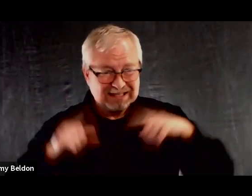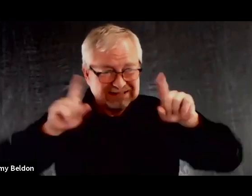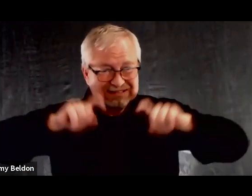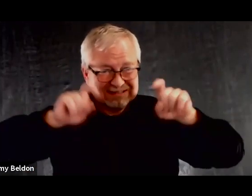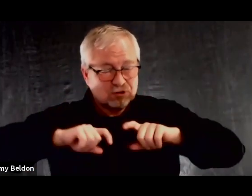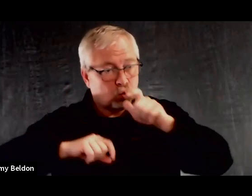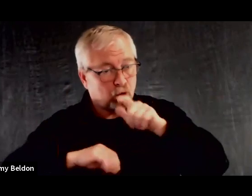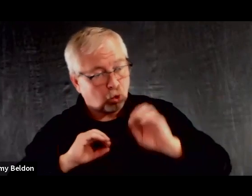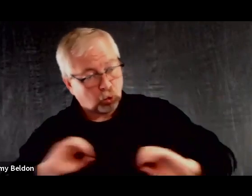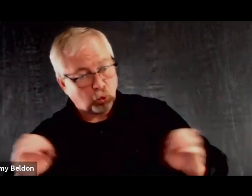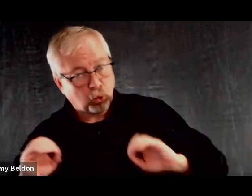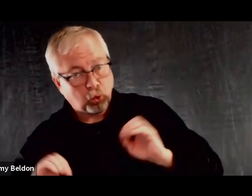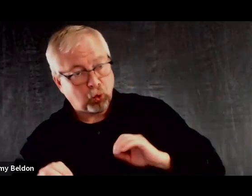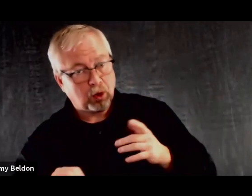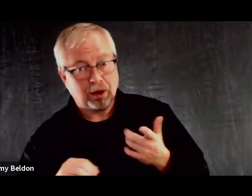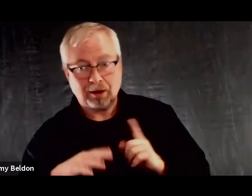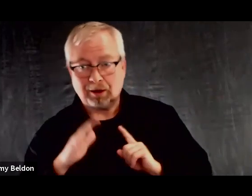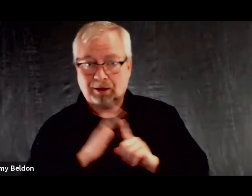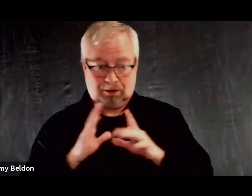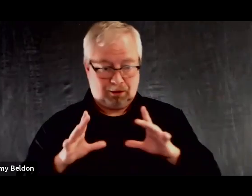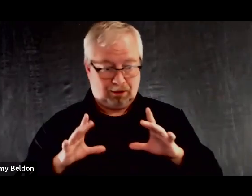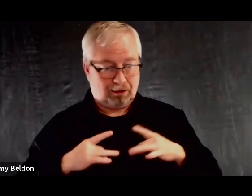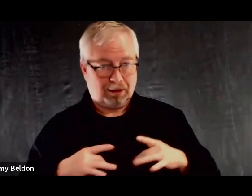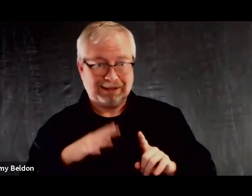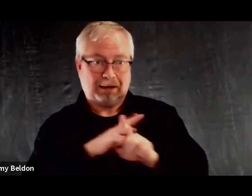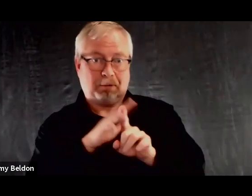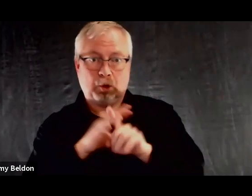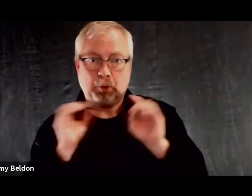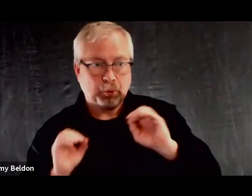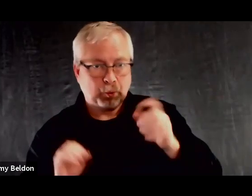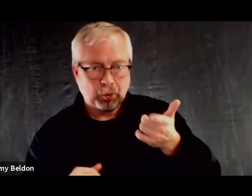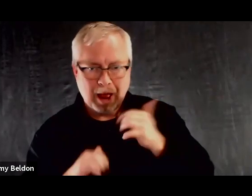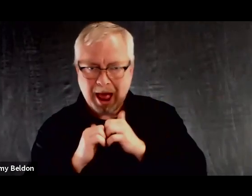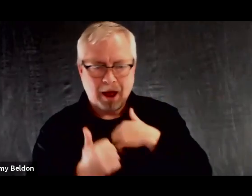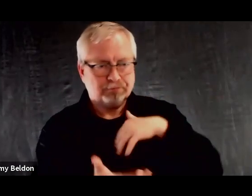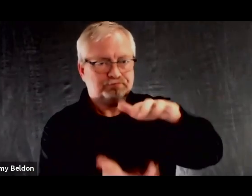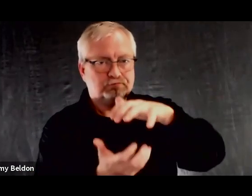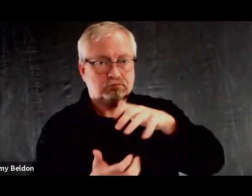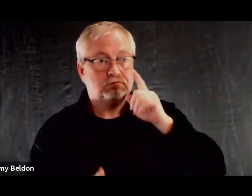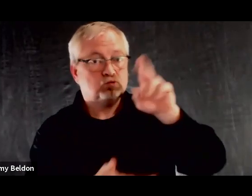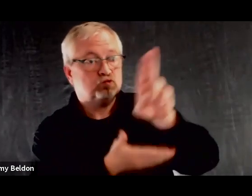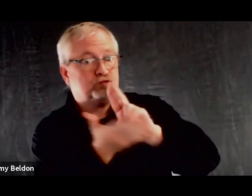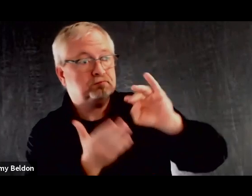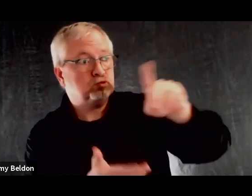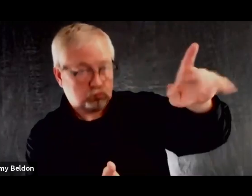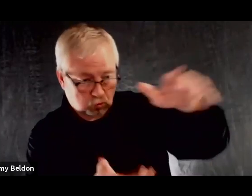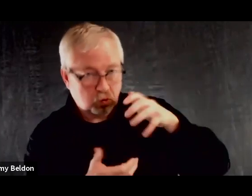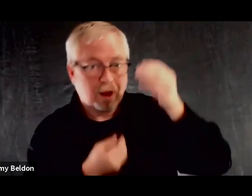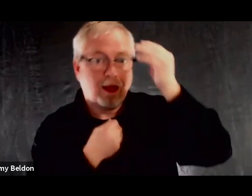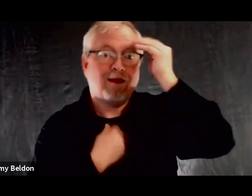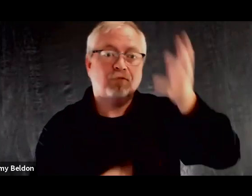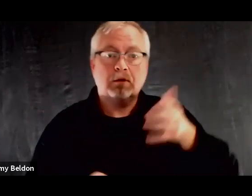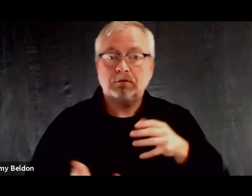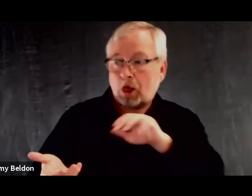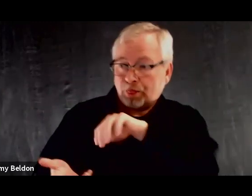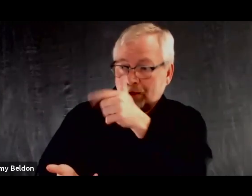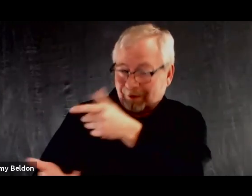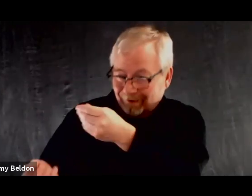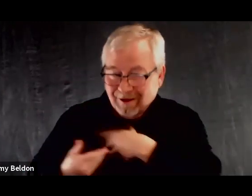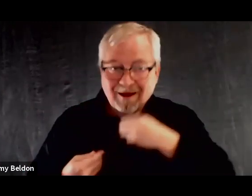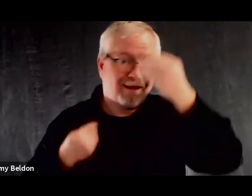information that the positive that the universities provided and Mayo, and work with the health system to figure out how do we